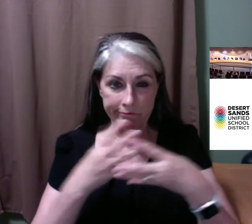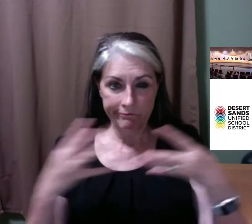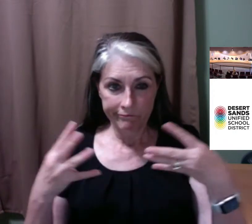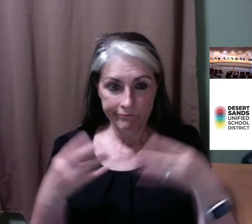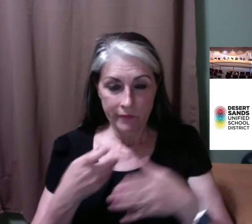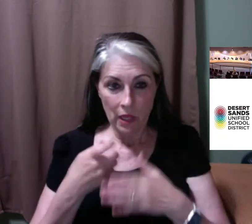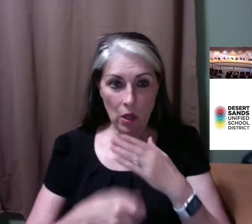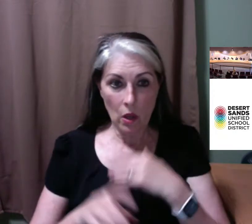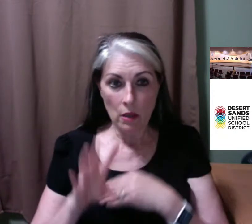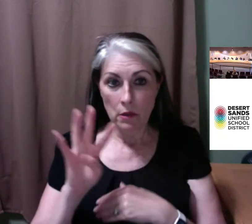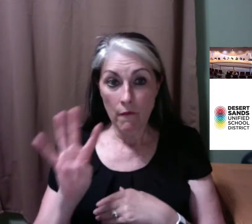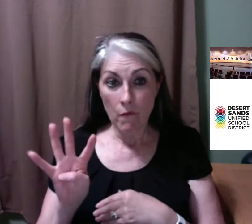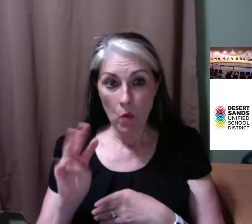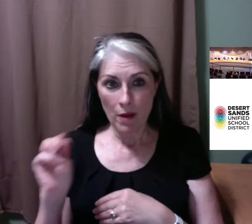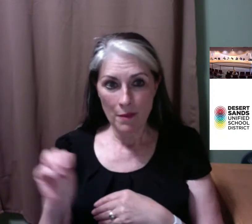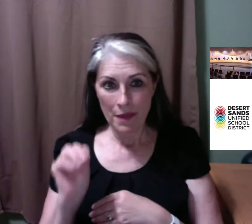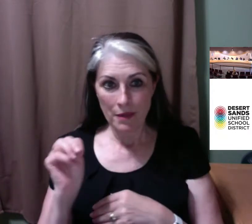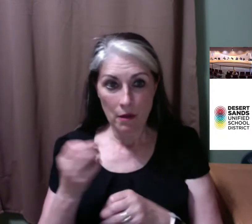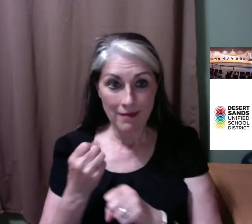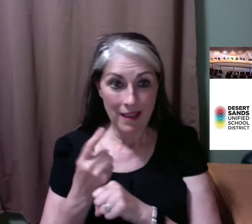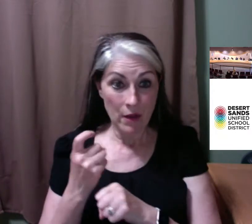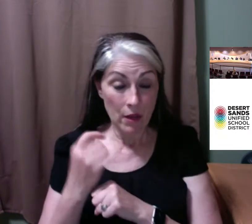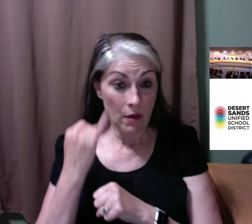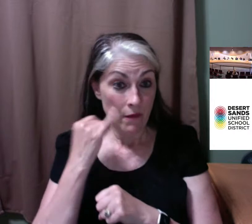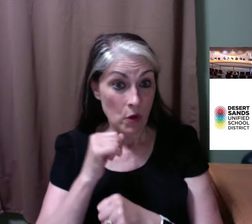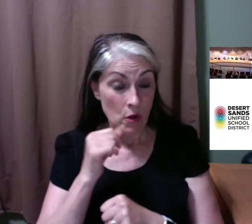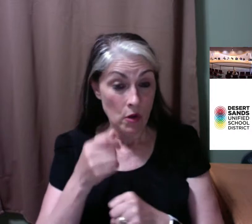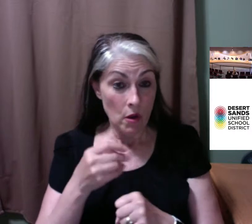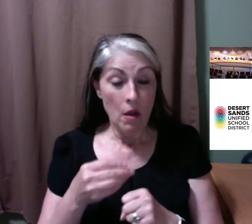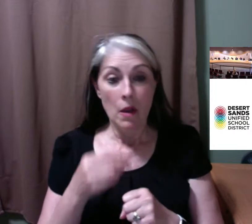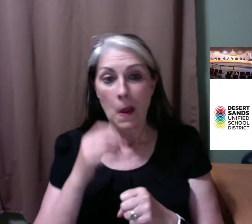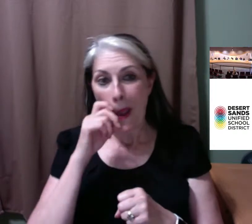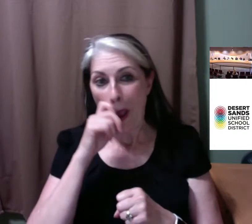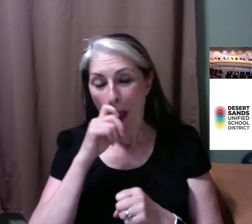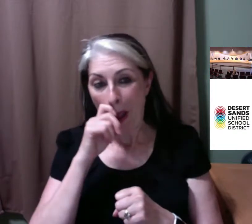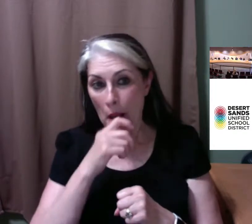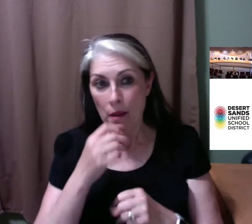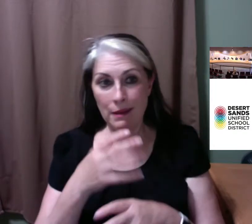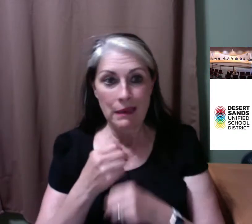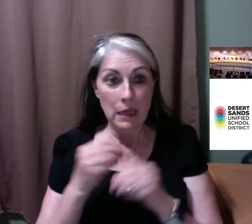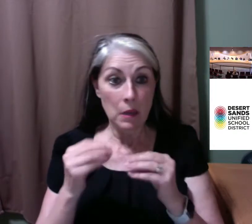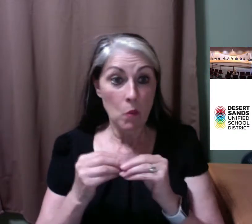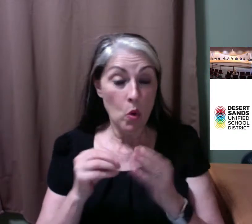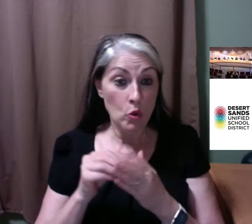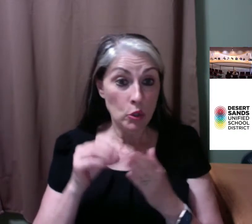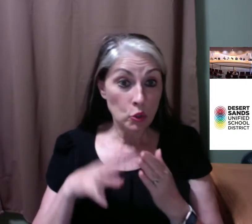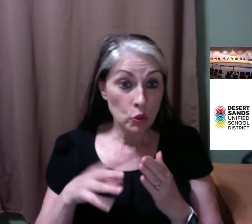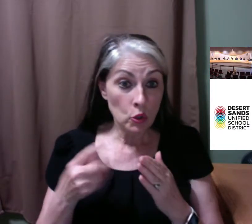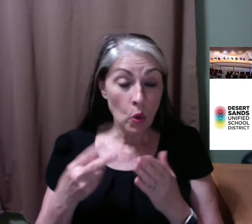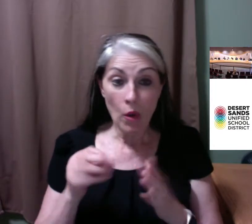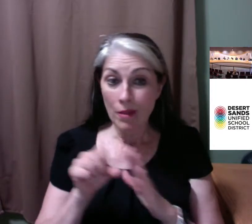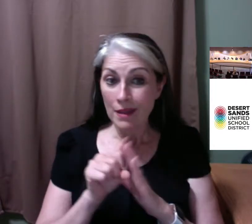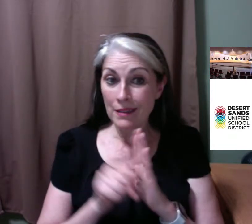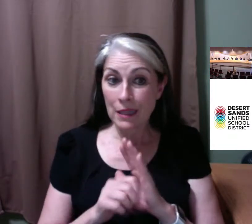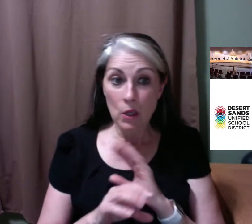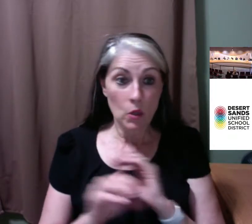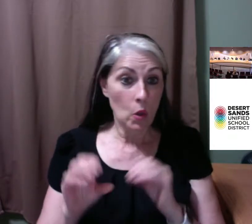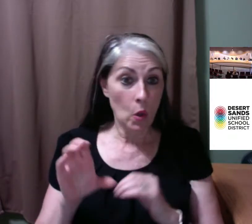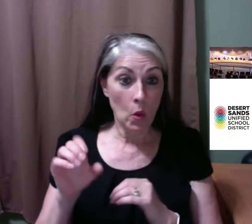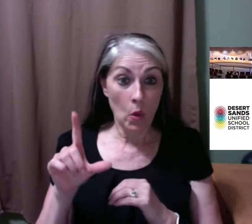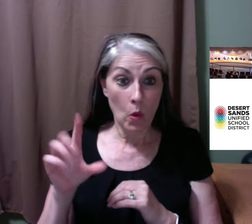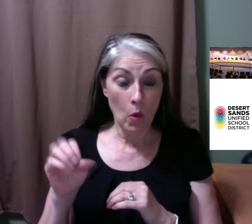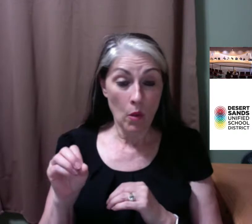$4 million a year. So if we're not manufacturing more students or the state doesn't give us any COLA,